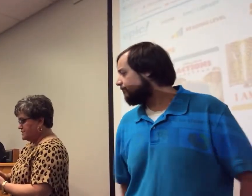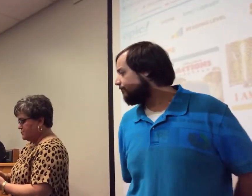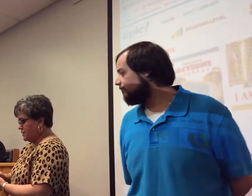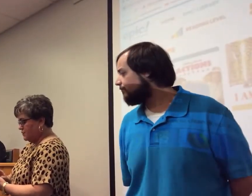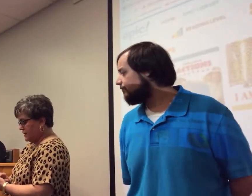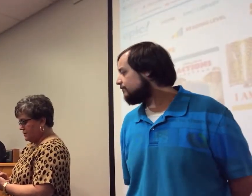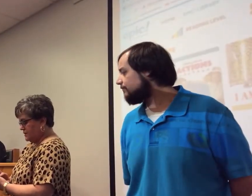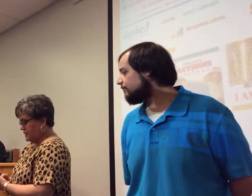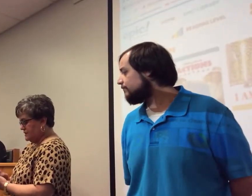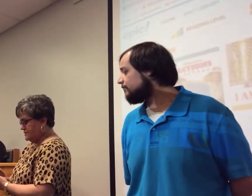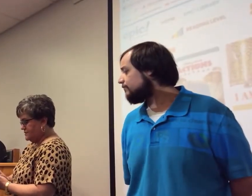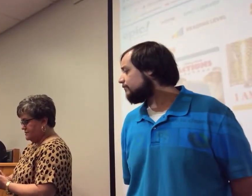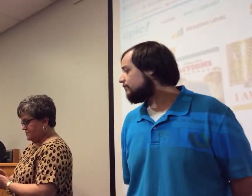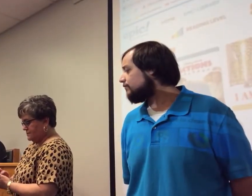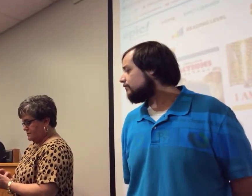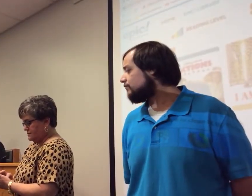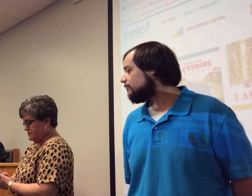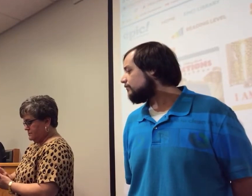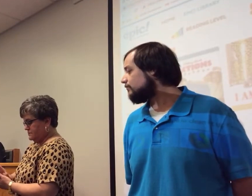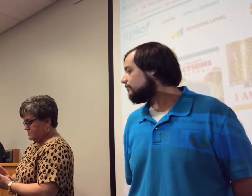I could just probably call this.